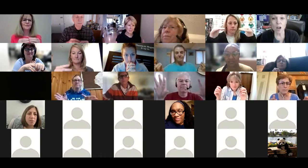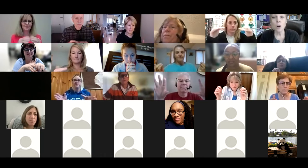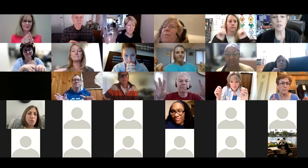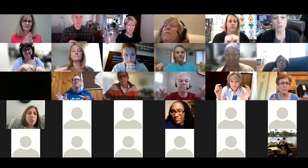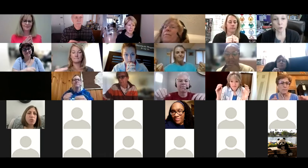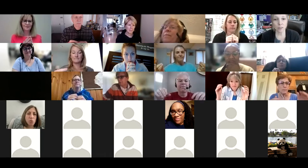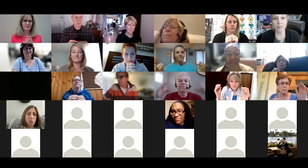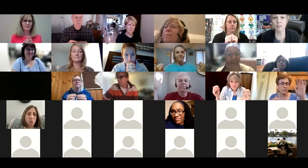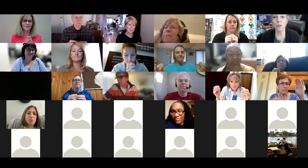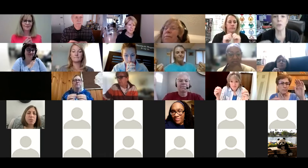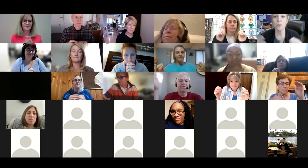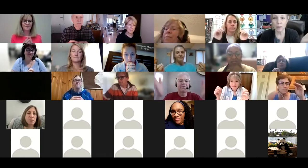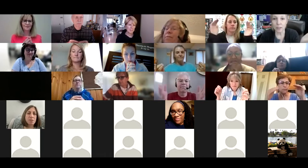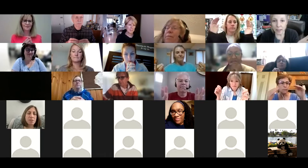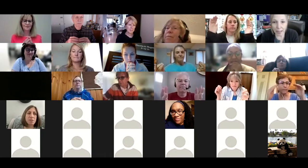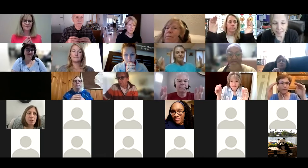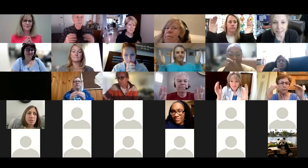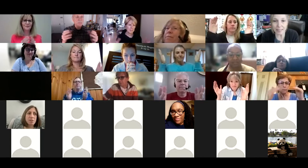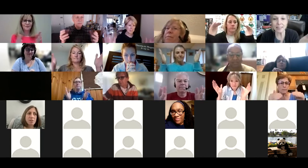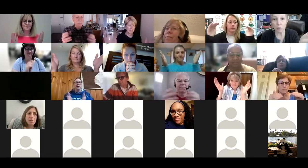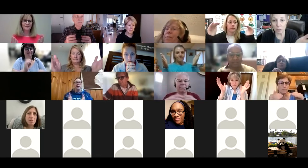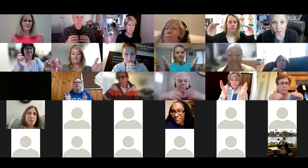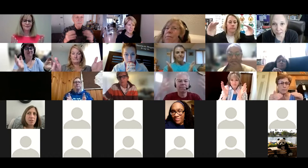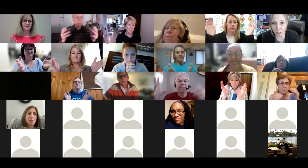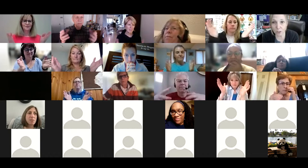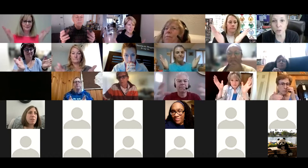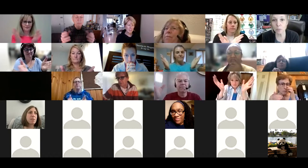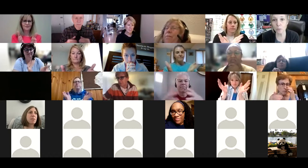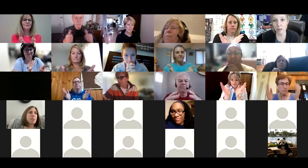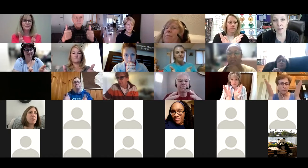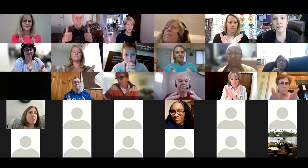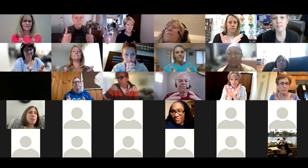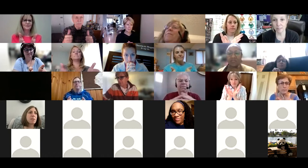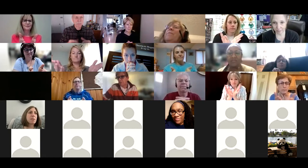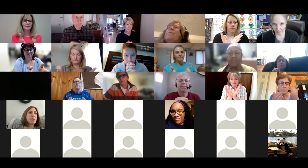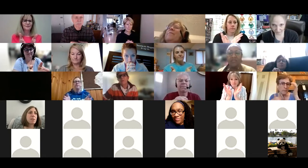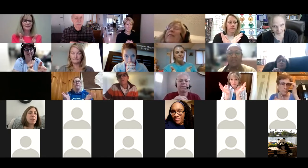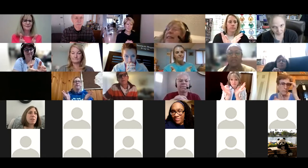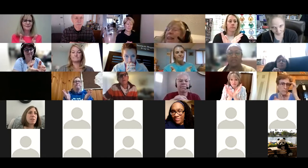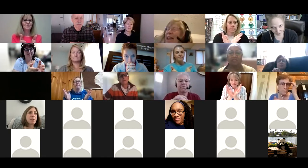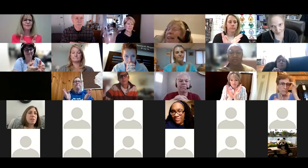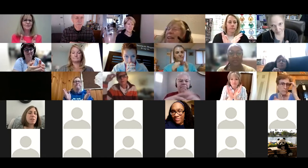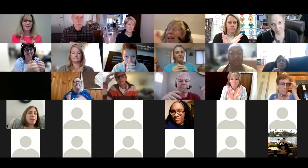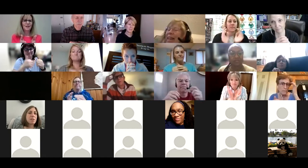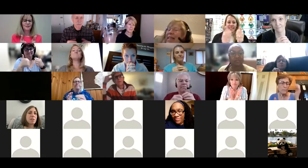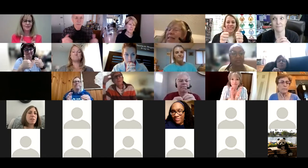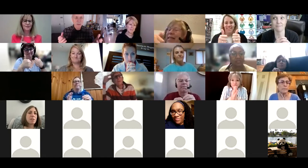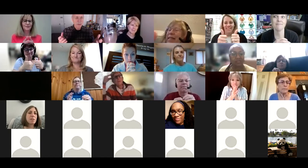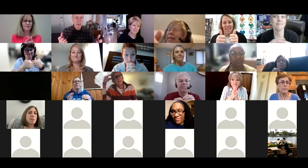which are going to give you your ideas that will lead to your triple whammy sentence. You've got